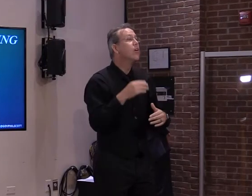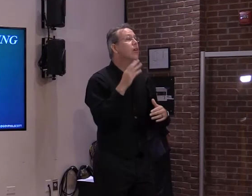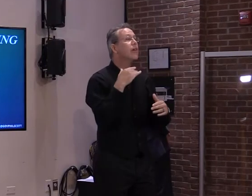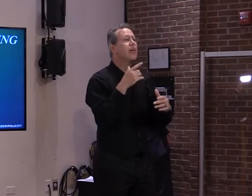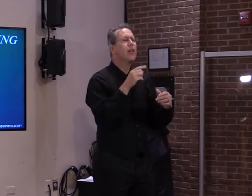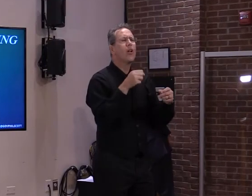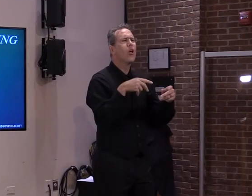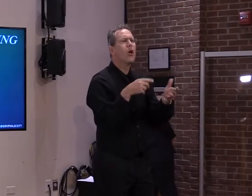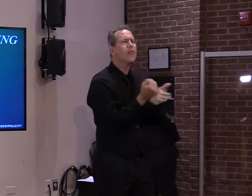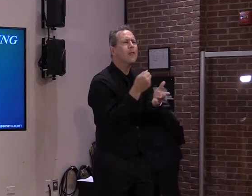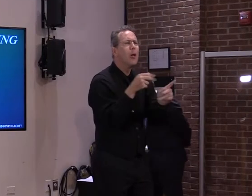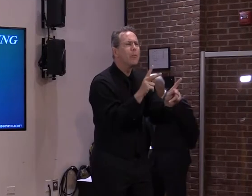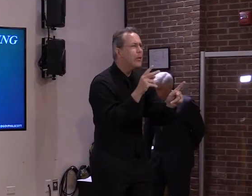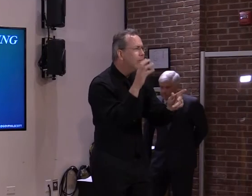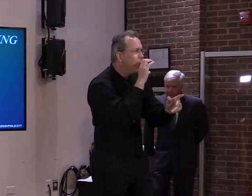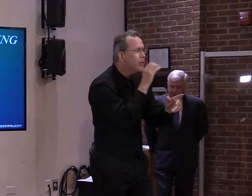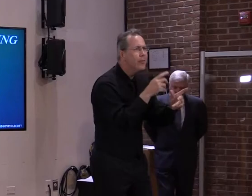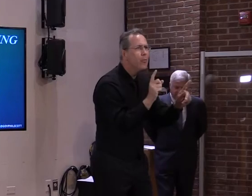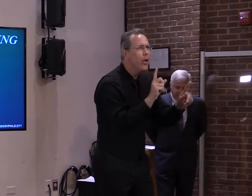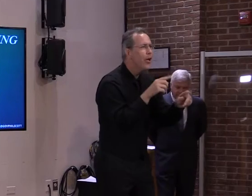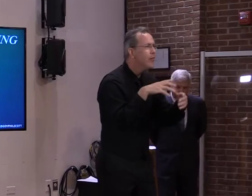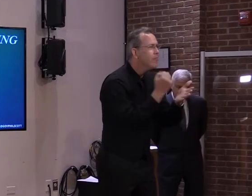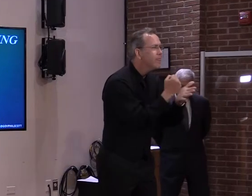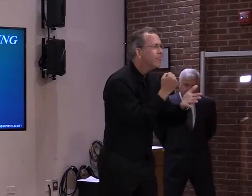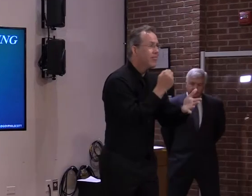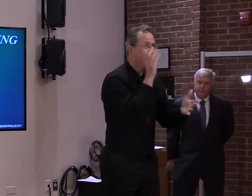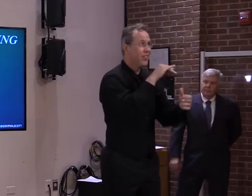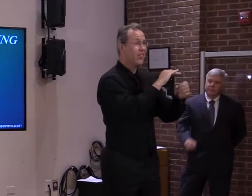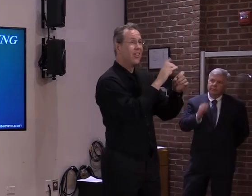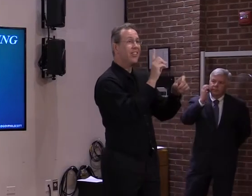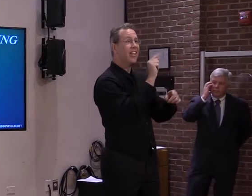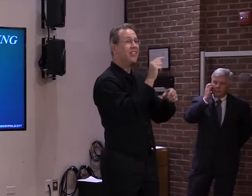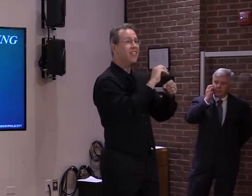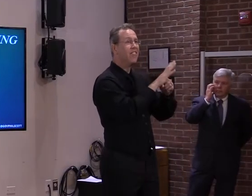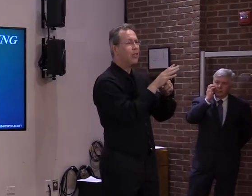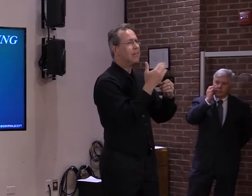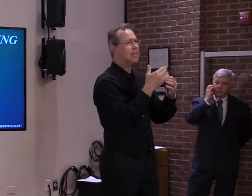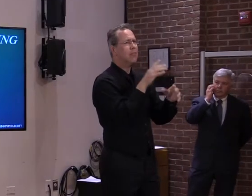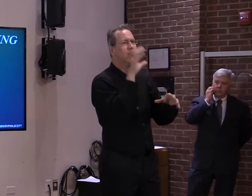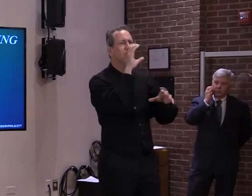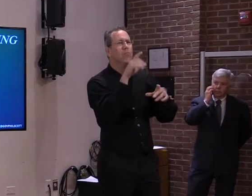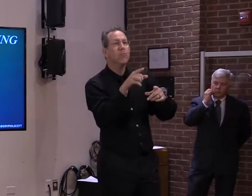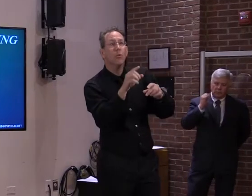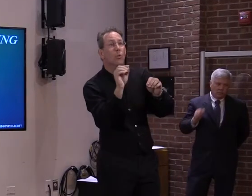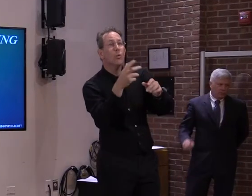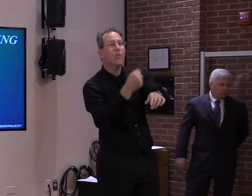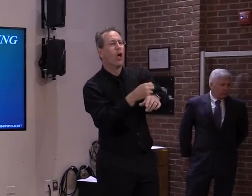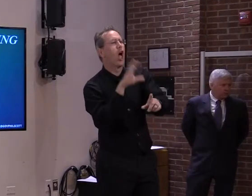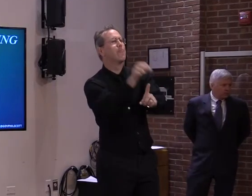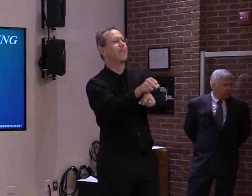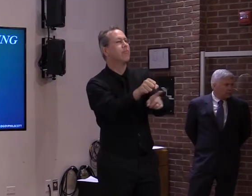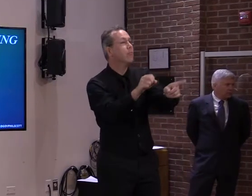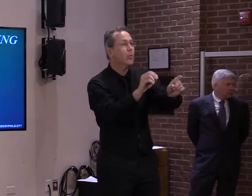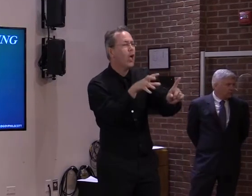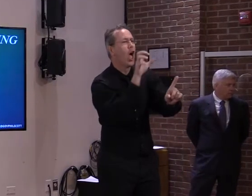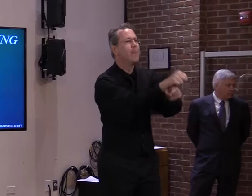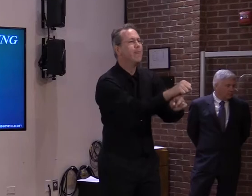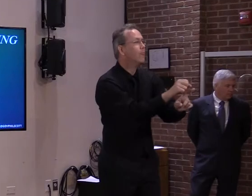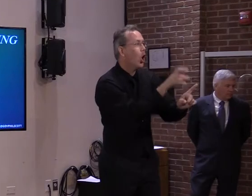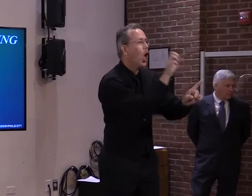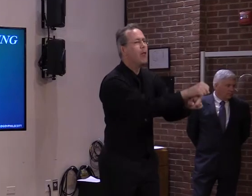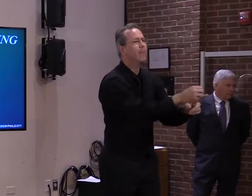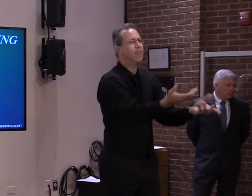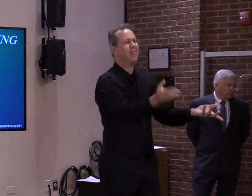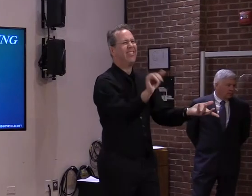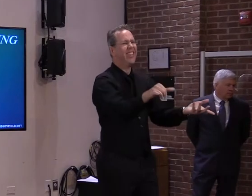when describing the Delta variant this morning by Dr. Walensky. And when it hits a brick